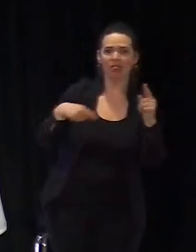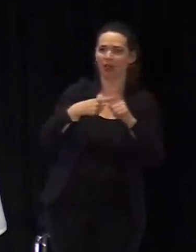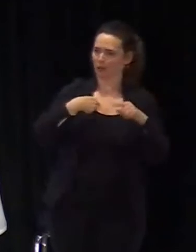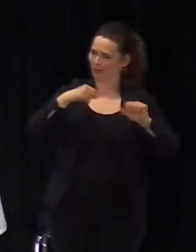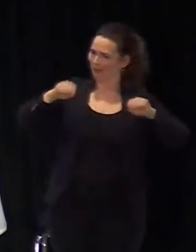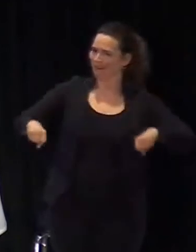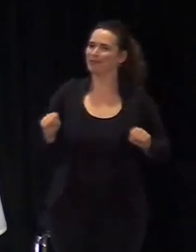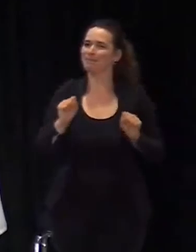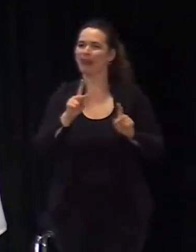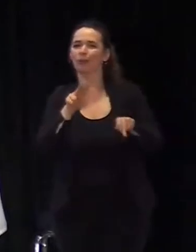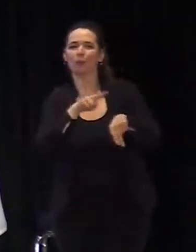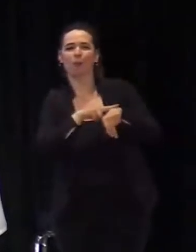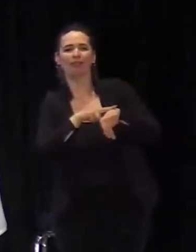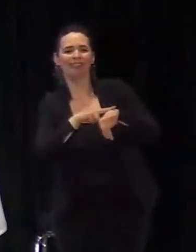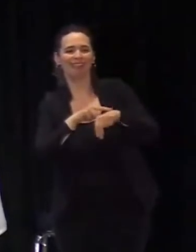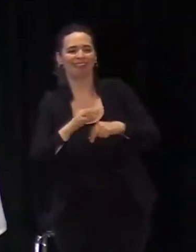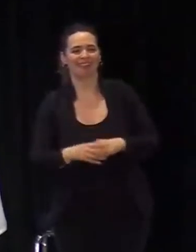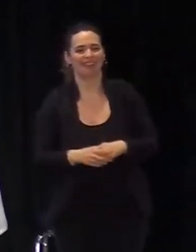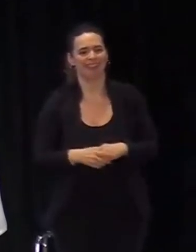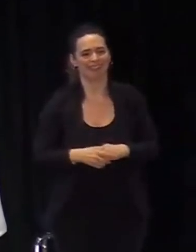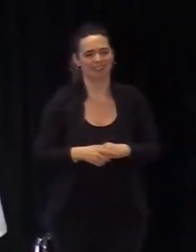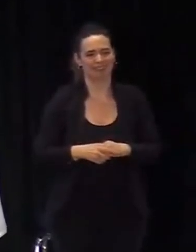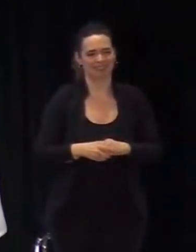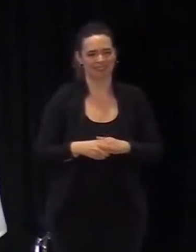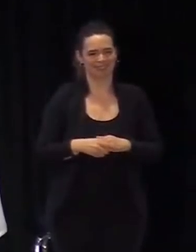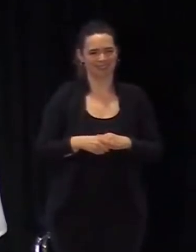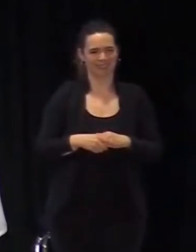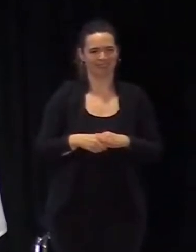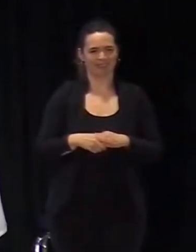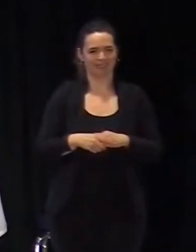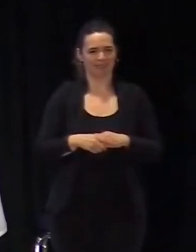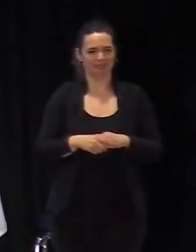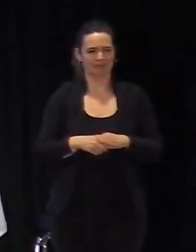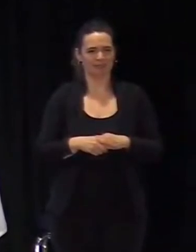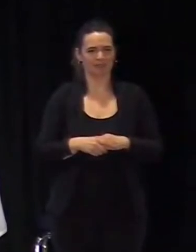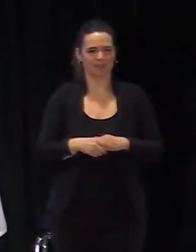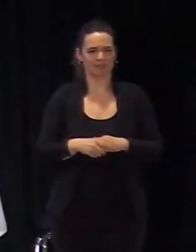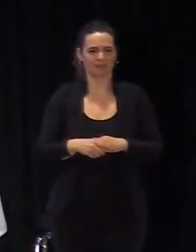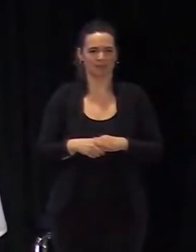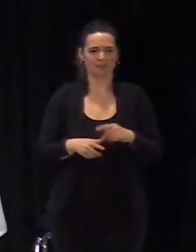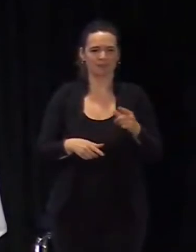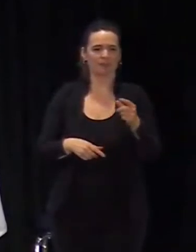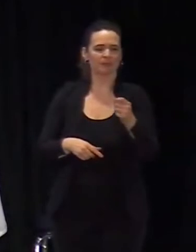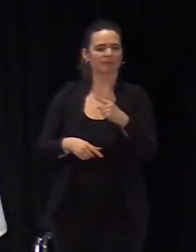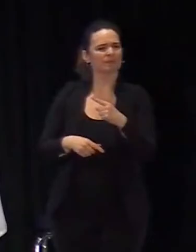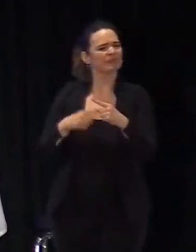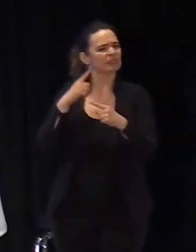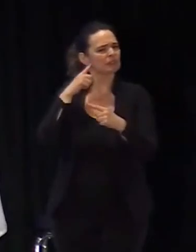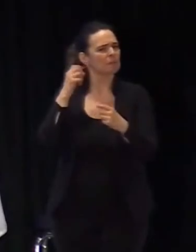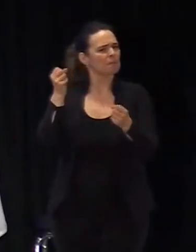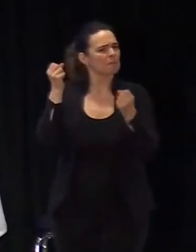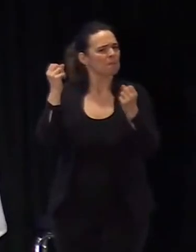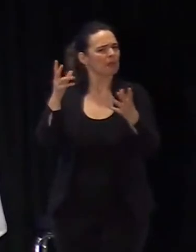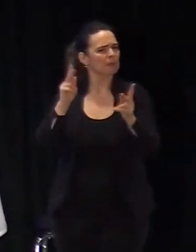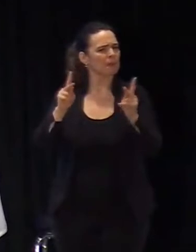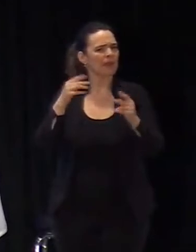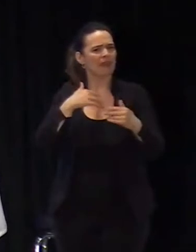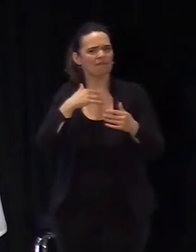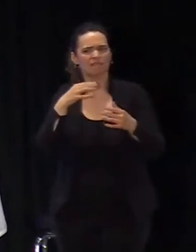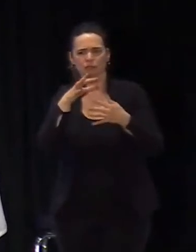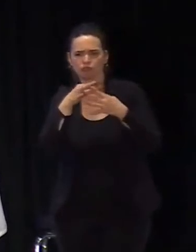like proving the underlying conditions, it sounds like people do have a lot of options as far as doctor's notes or prescriptions and other things